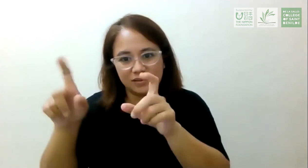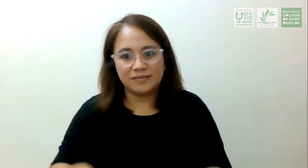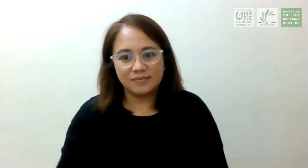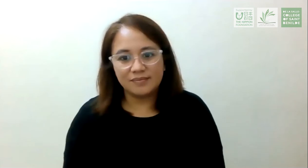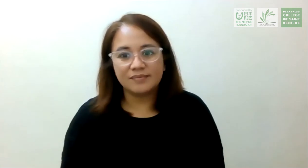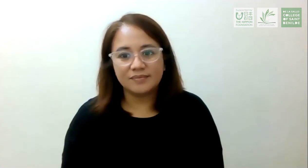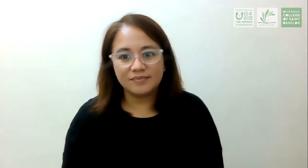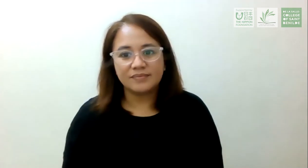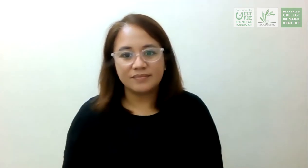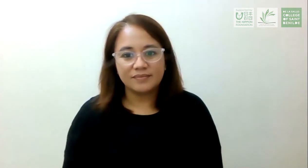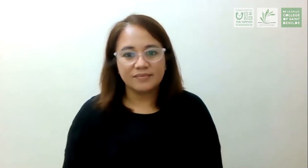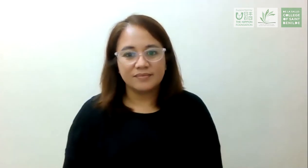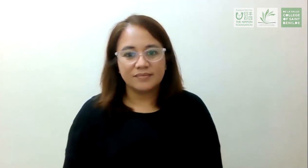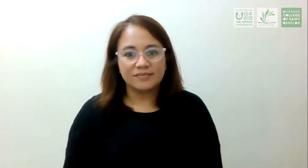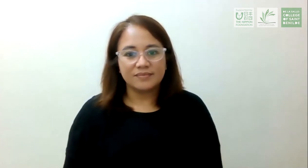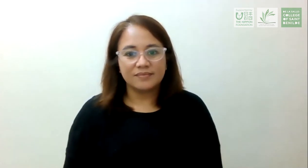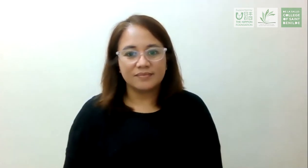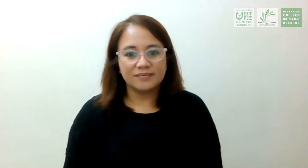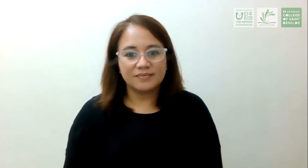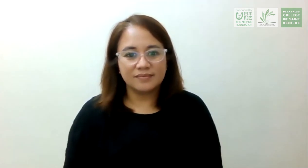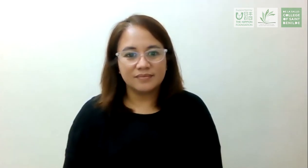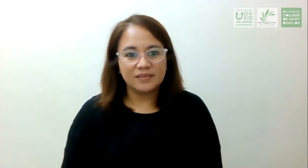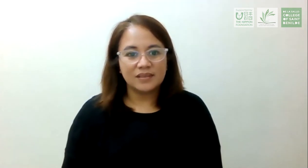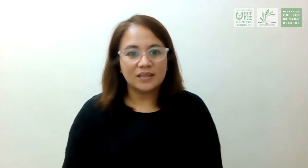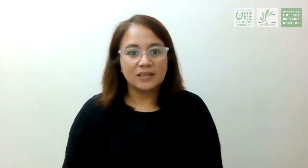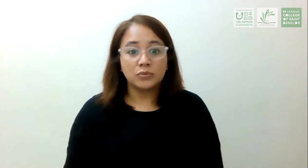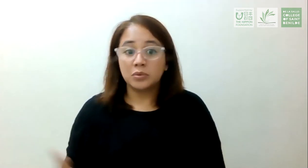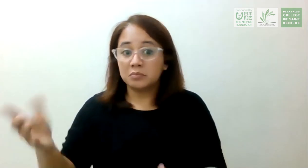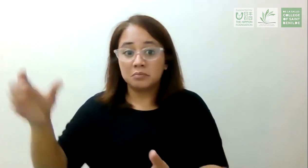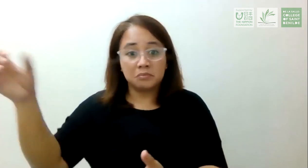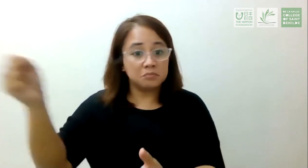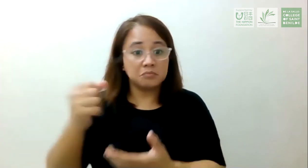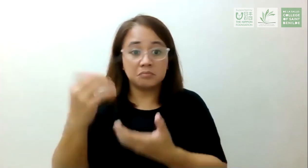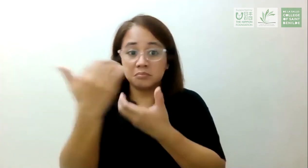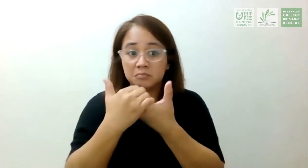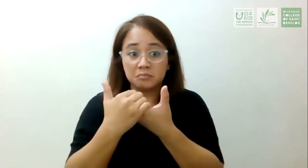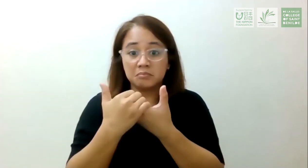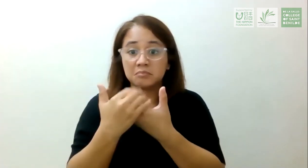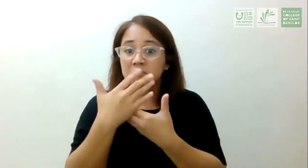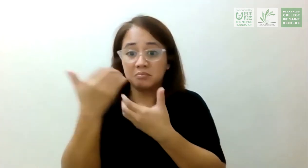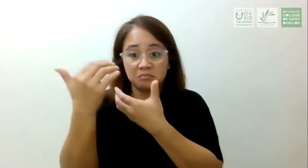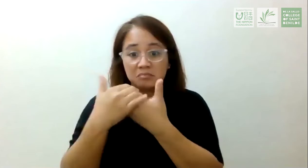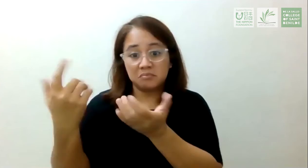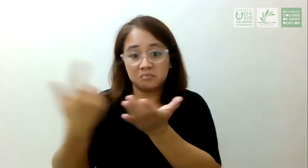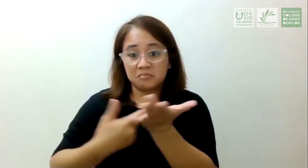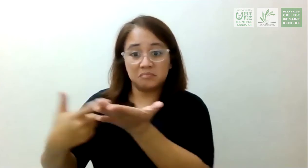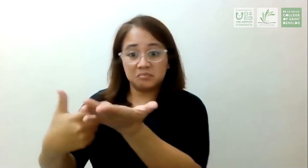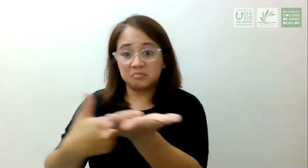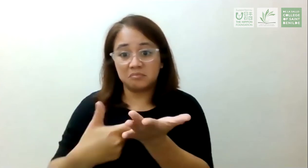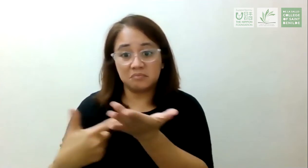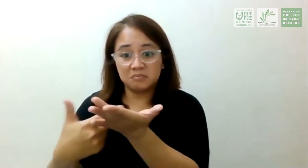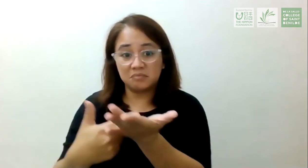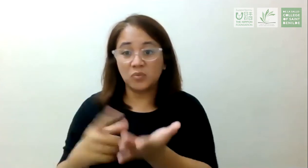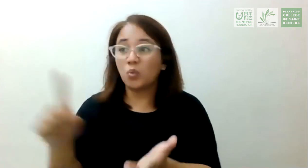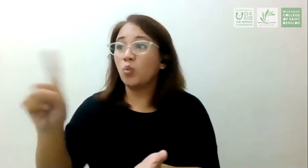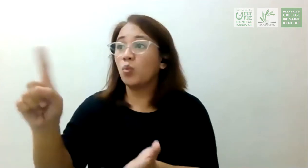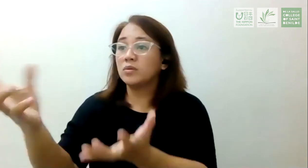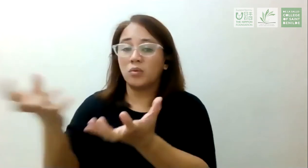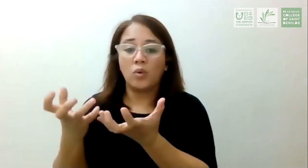let's bring Teshi into this conversation and see what she wants you to do.